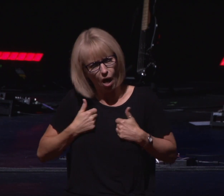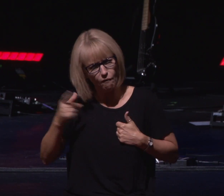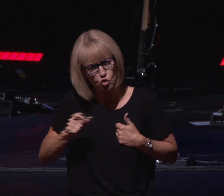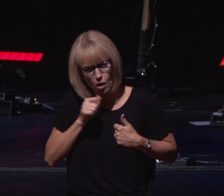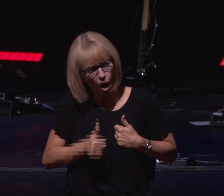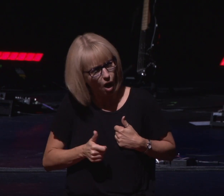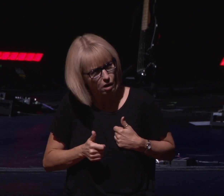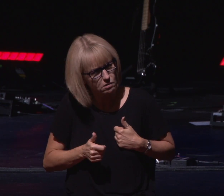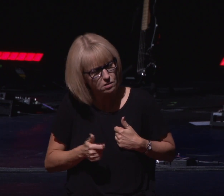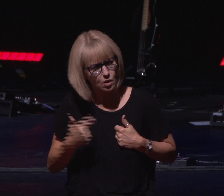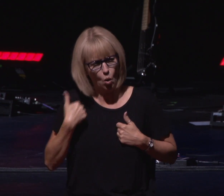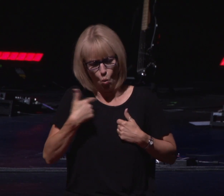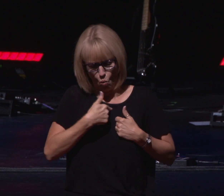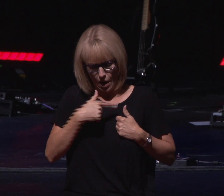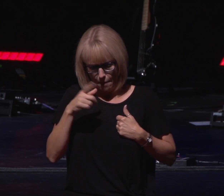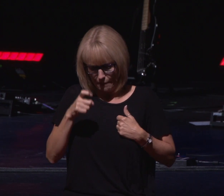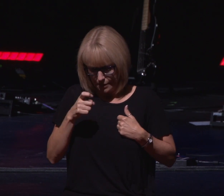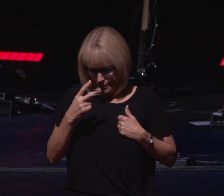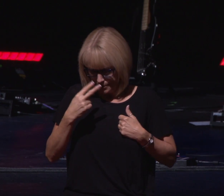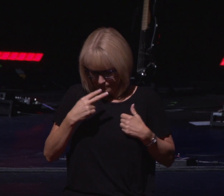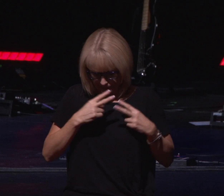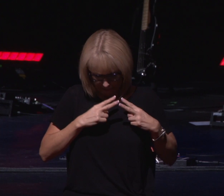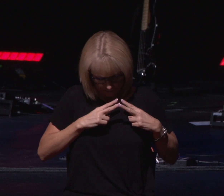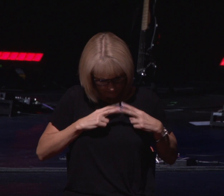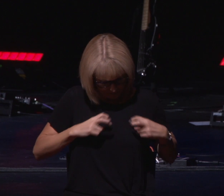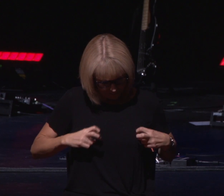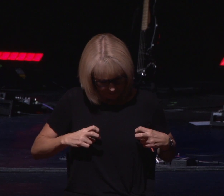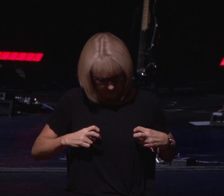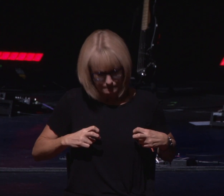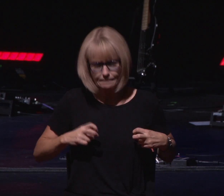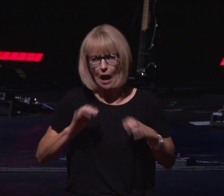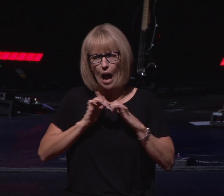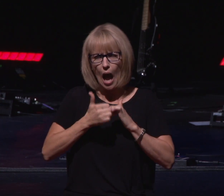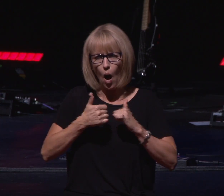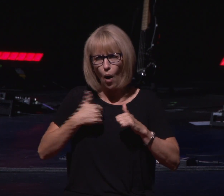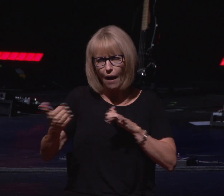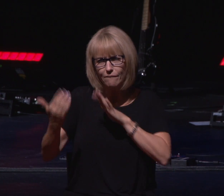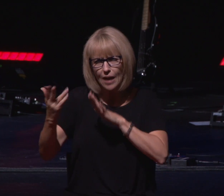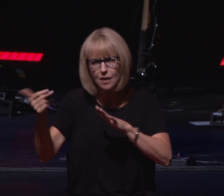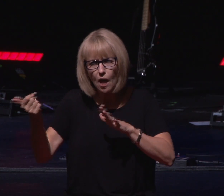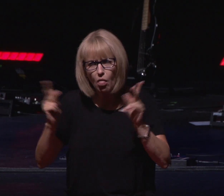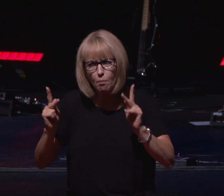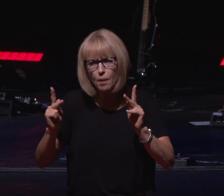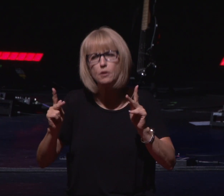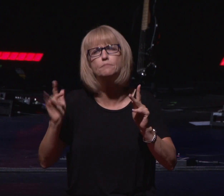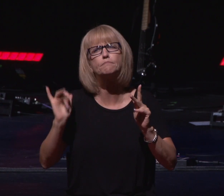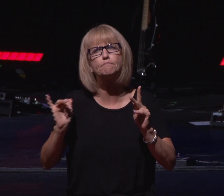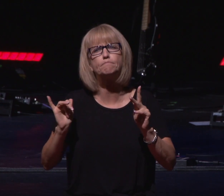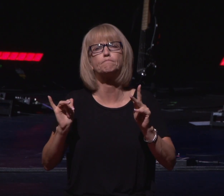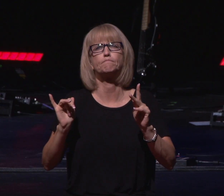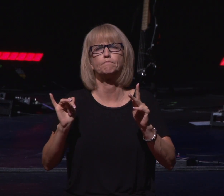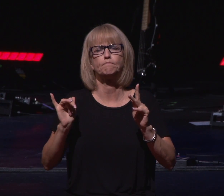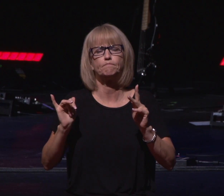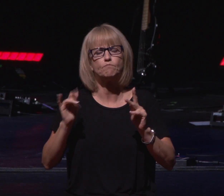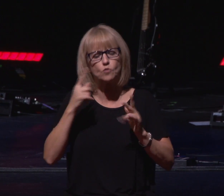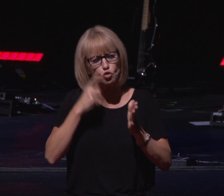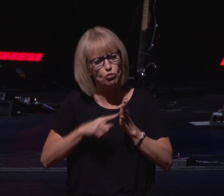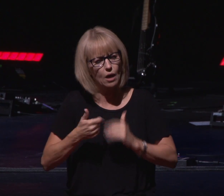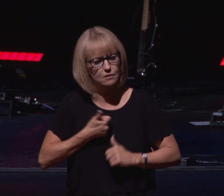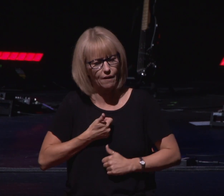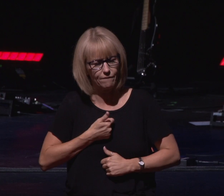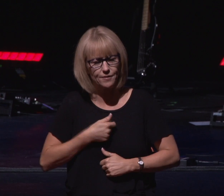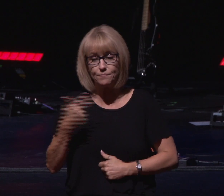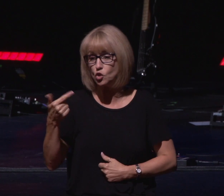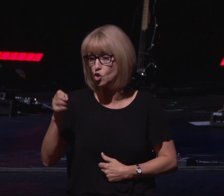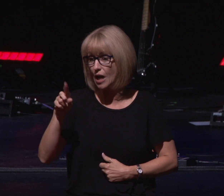are looking at others and how we are sizing up. A starting point we want to start with is Genesis chapter 1, verse 27. It says, so